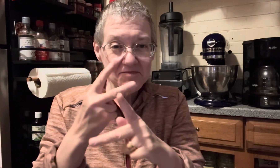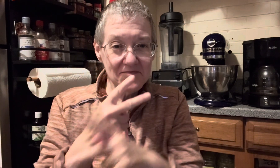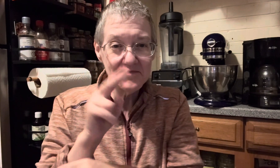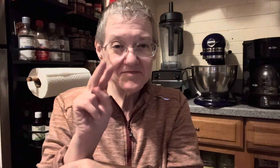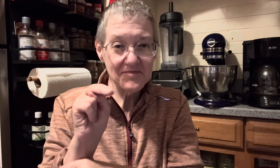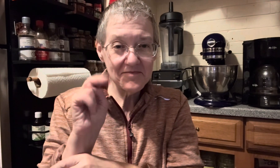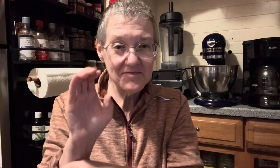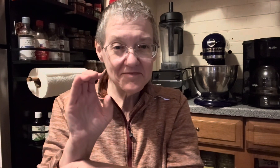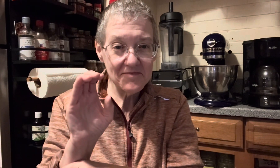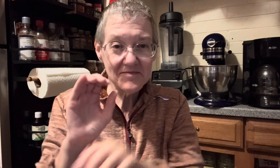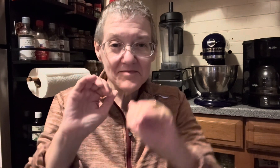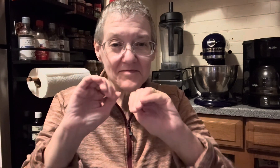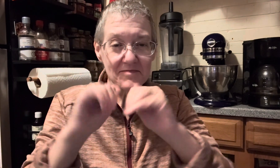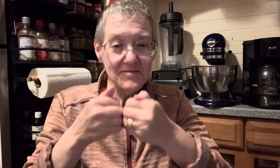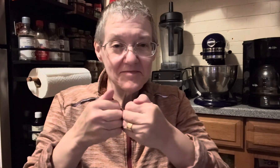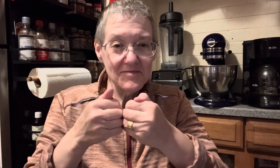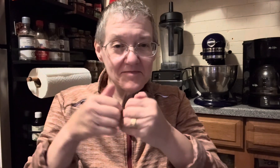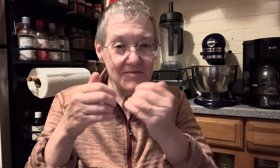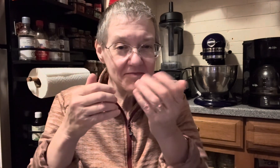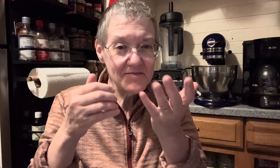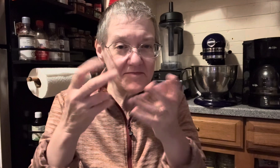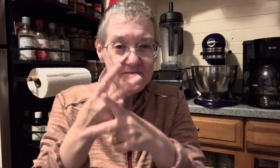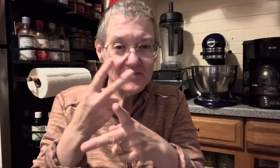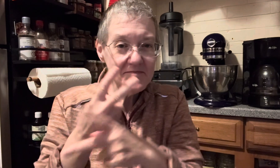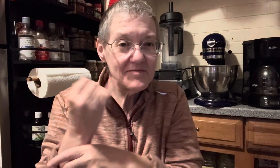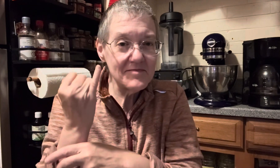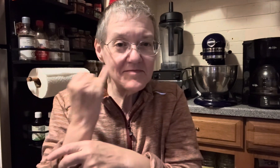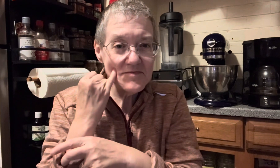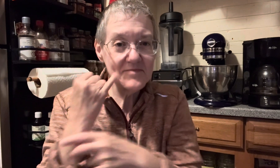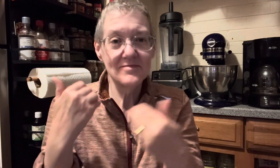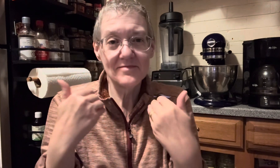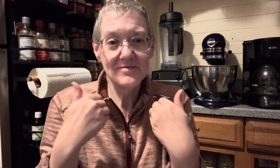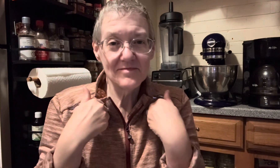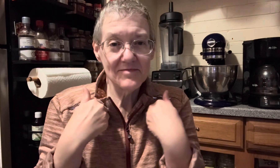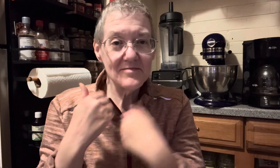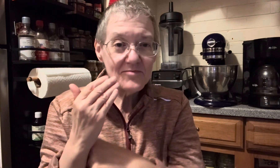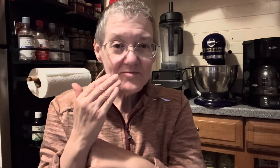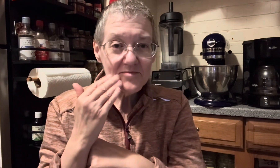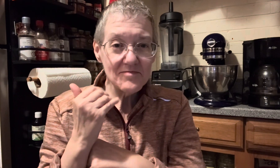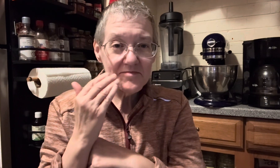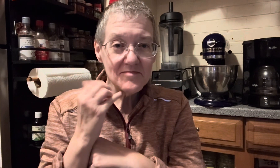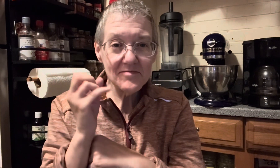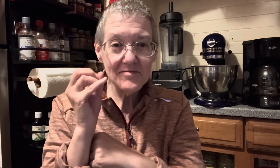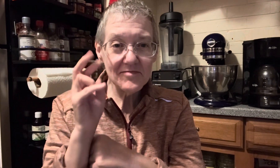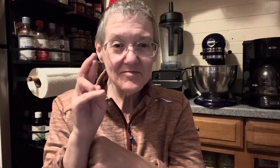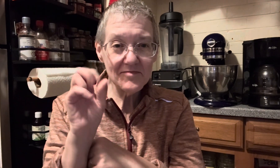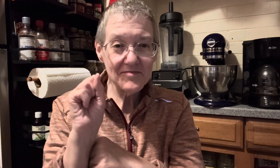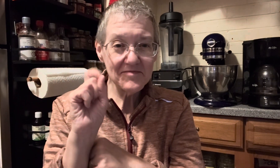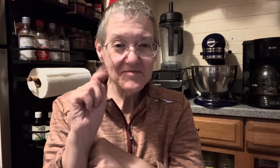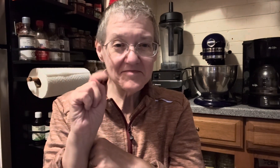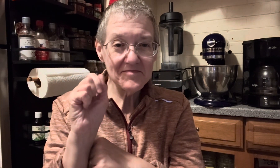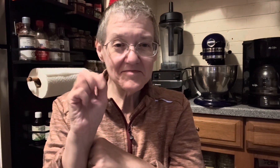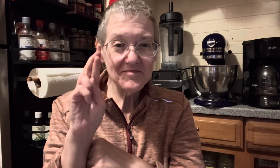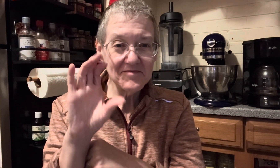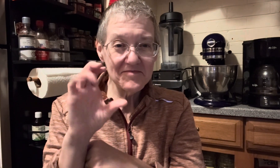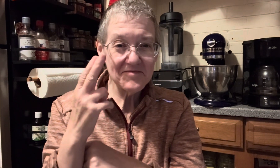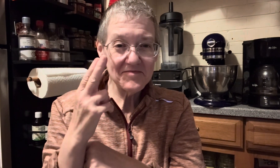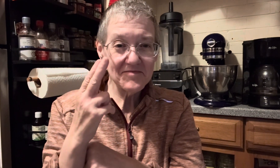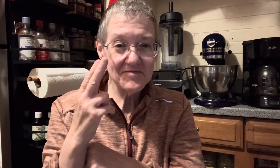labels and how to figure out the net carbs. How to know if there were sugar or starches